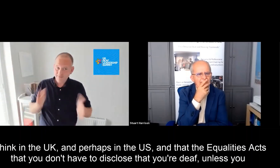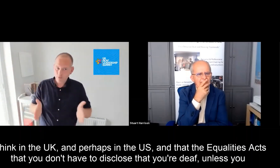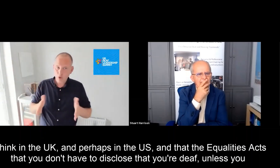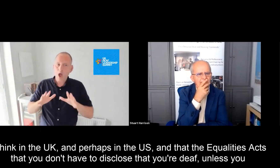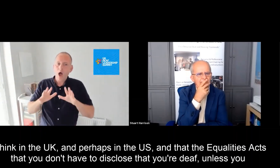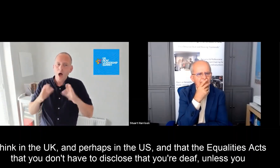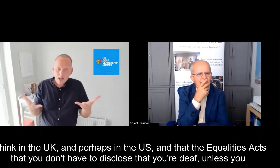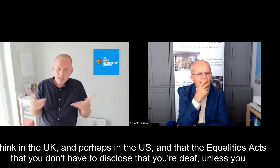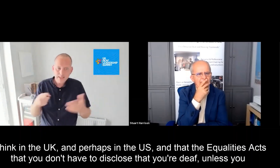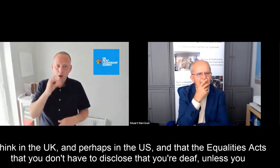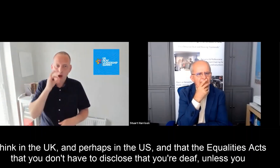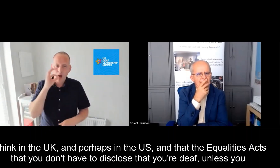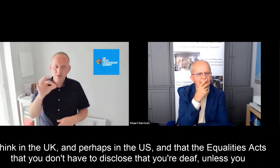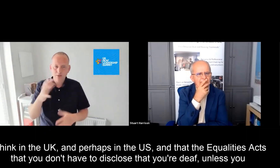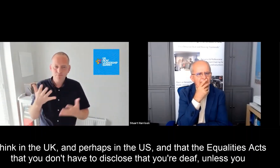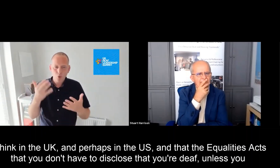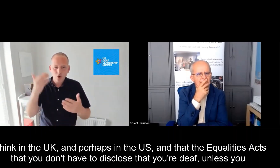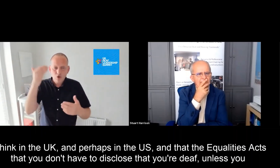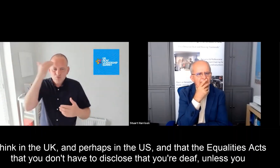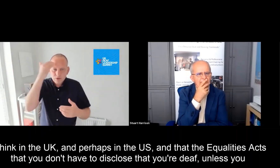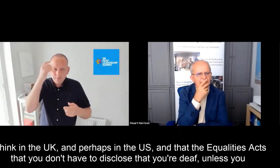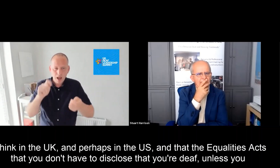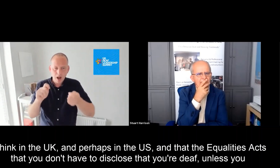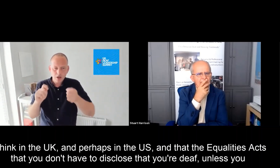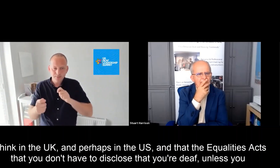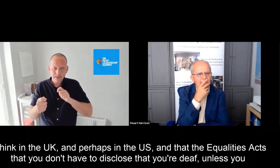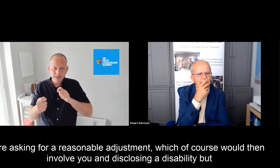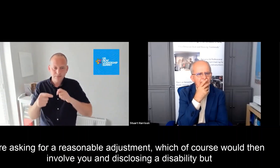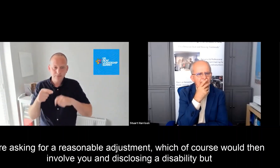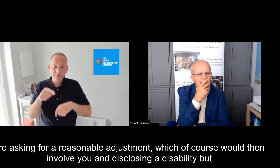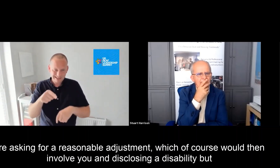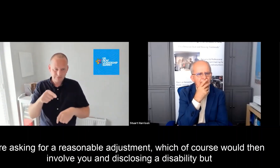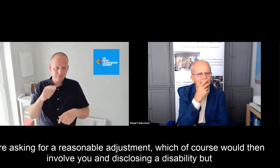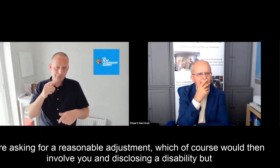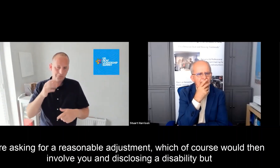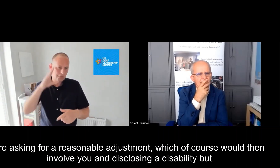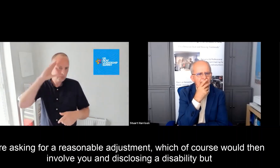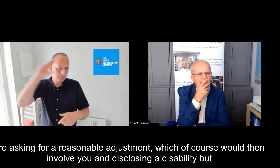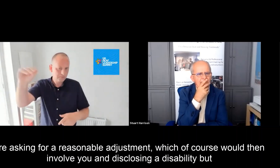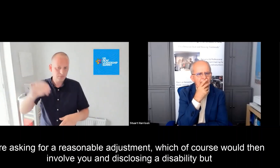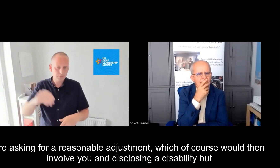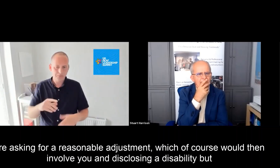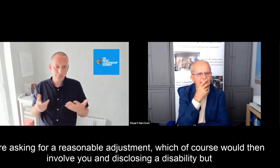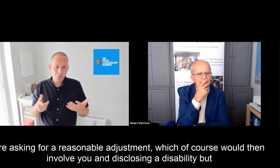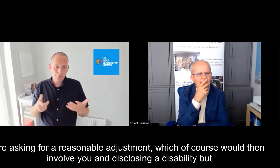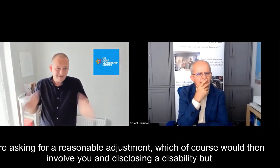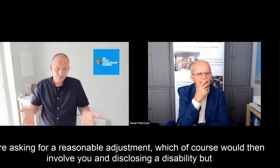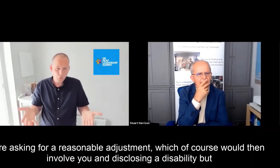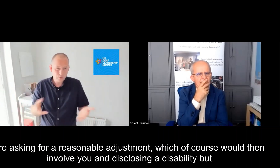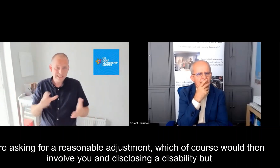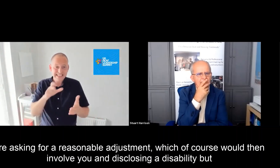have to disclose that you're deaf unless you are asking for a reasonable adjustment, which of course would then involve